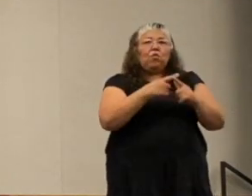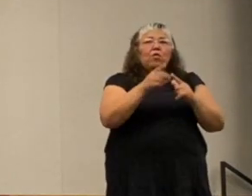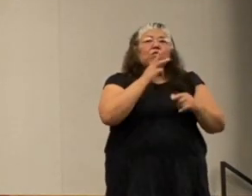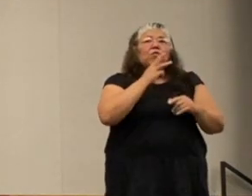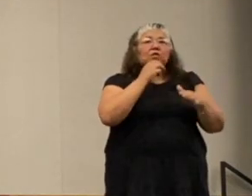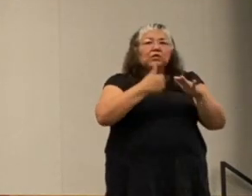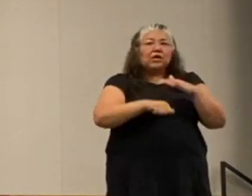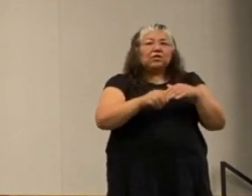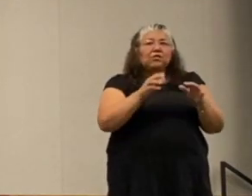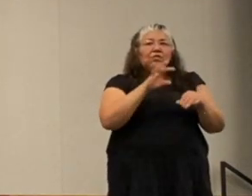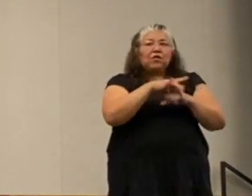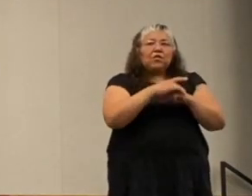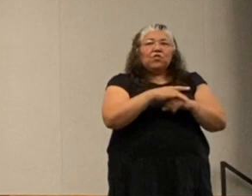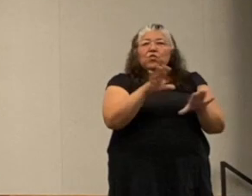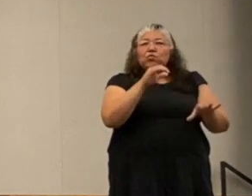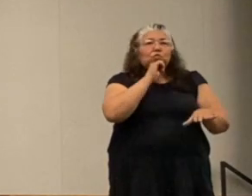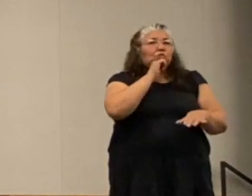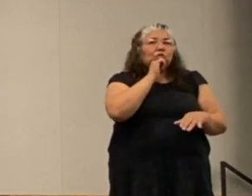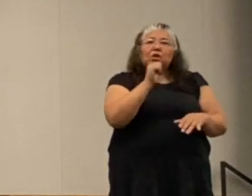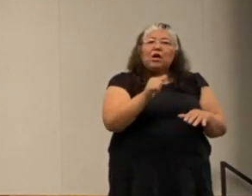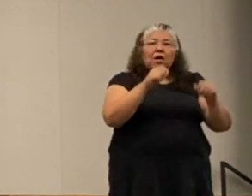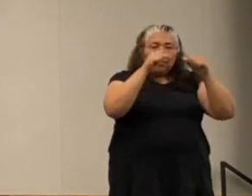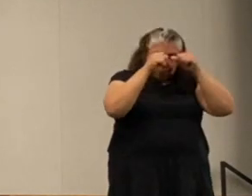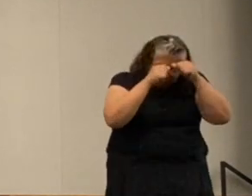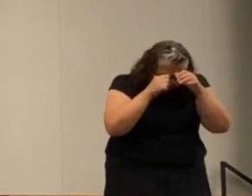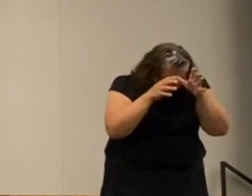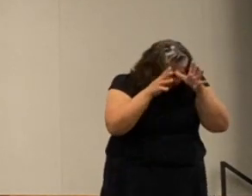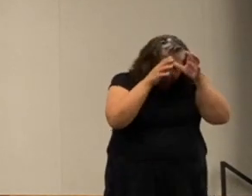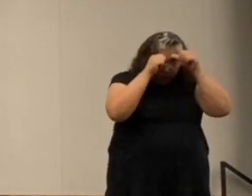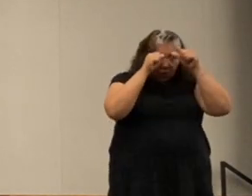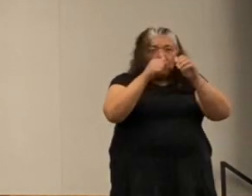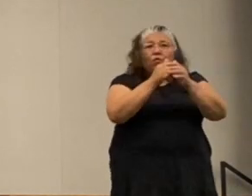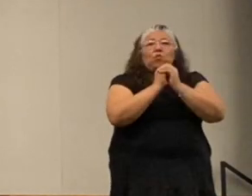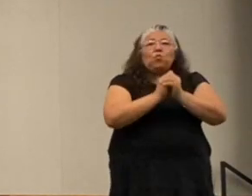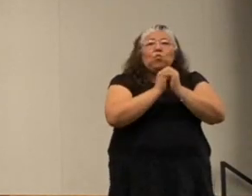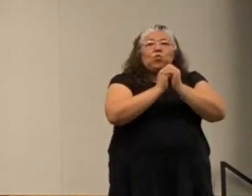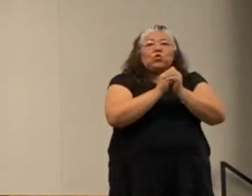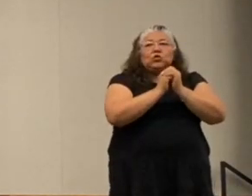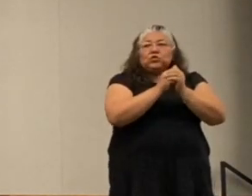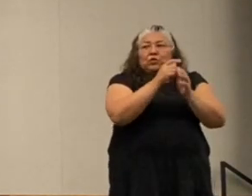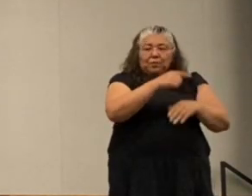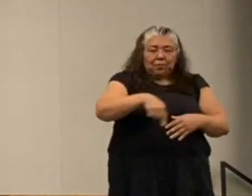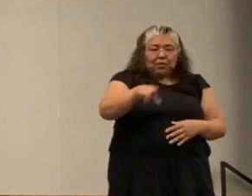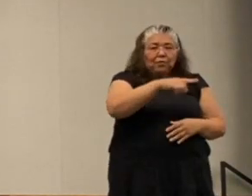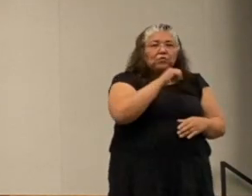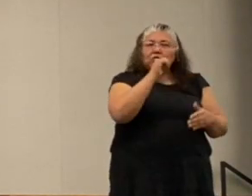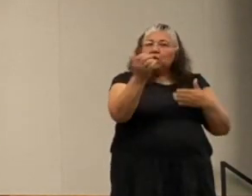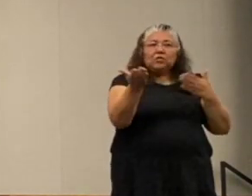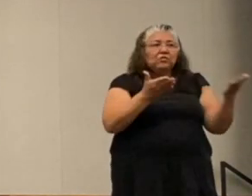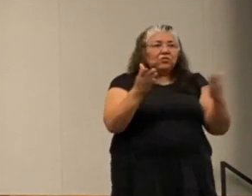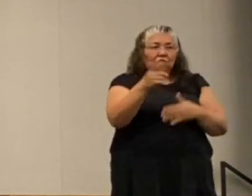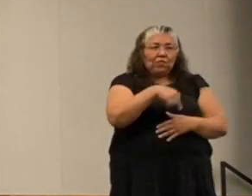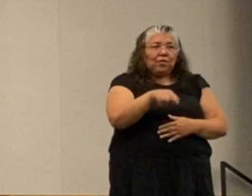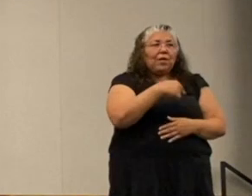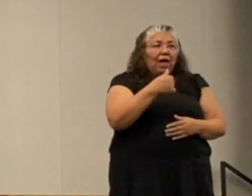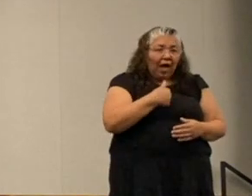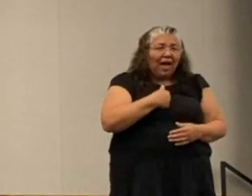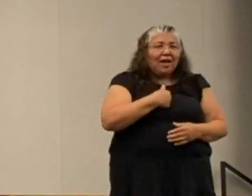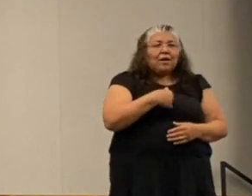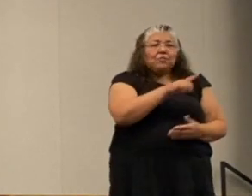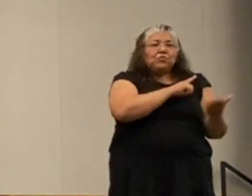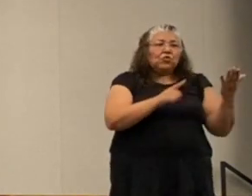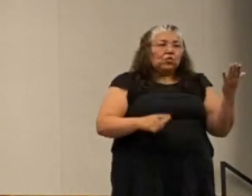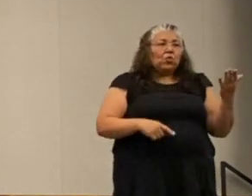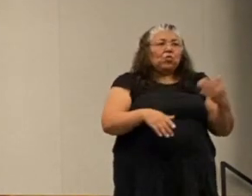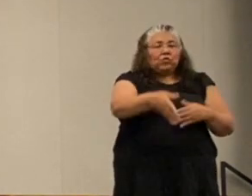waters under the earth. Do not bow and worship to them, and do not serve them. For I, the Lord your God, am a